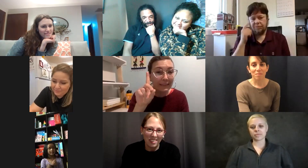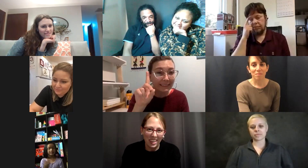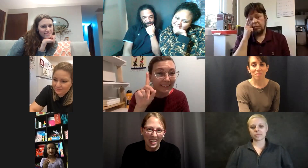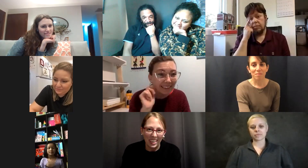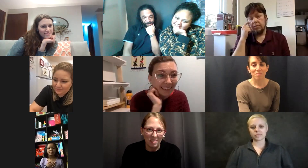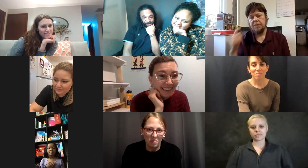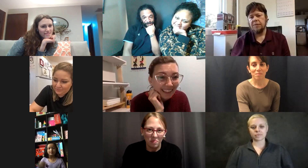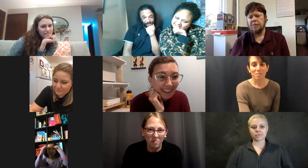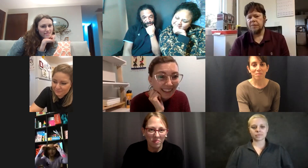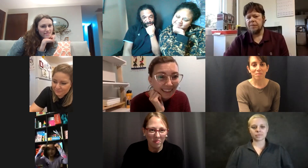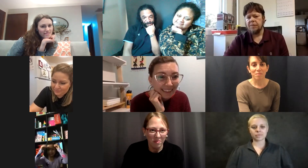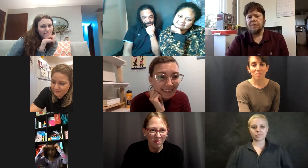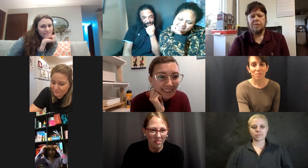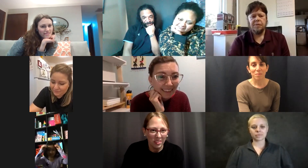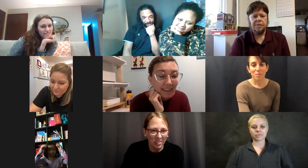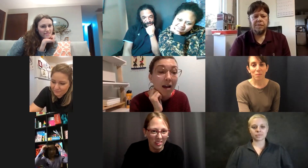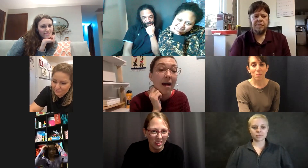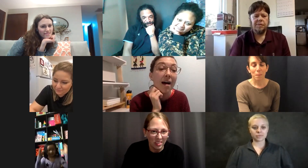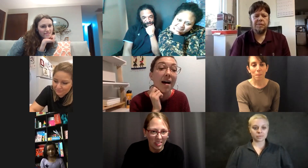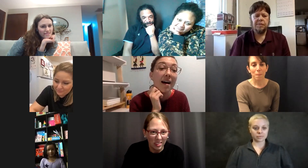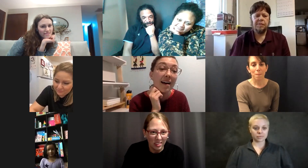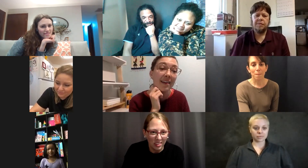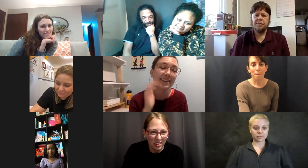Oh, that's great.